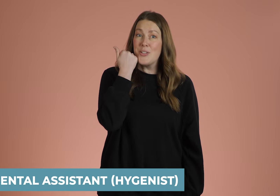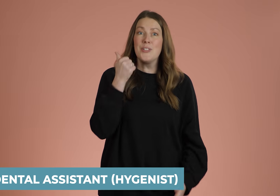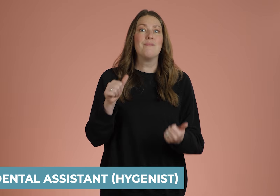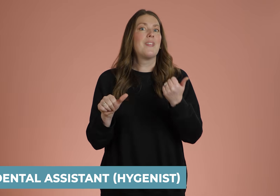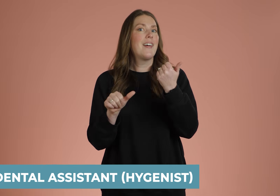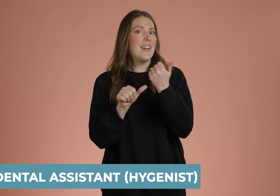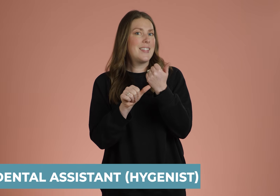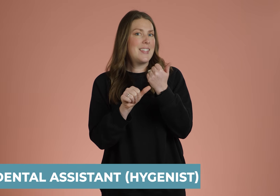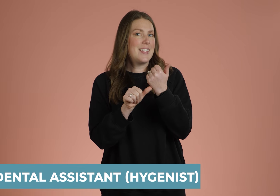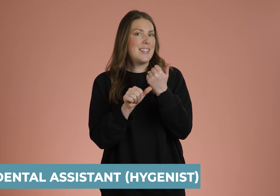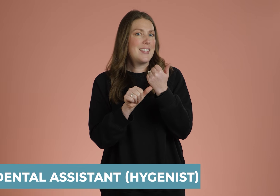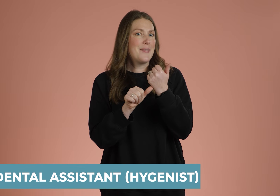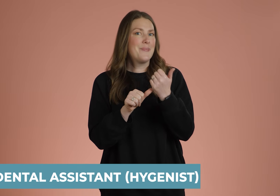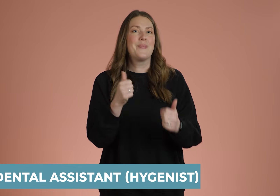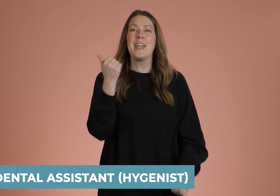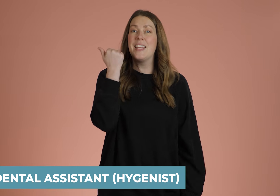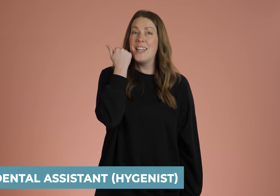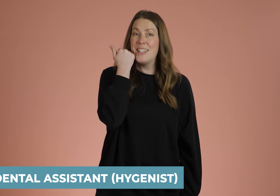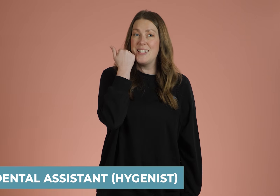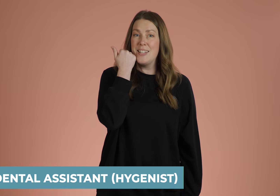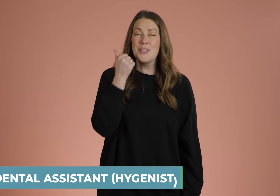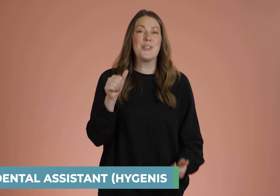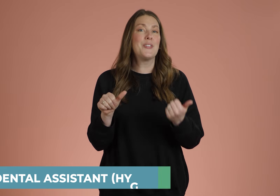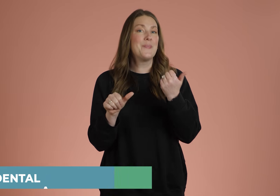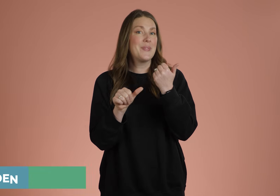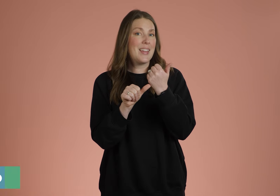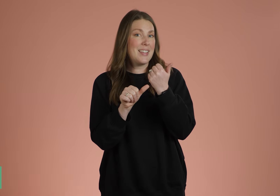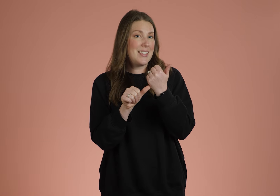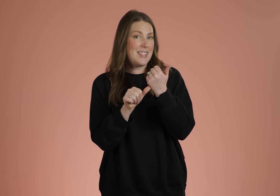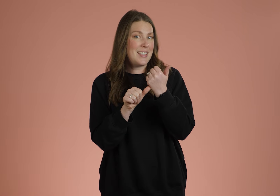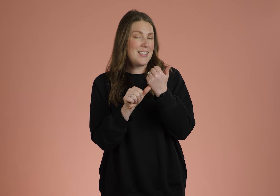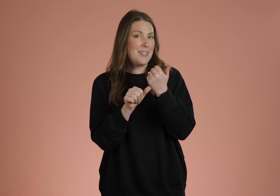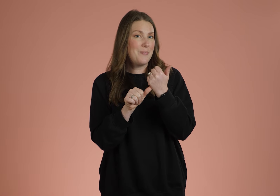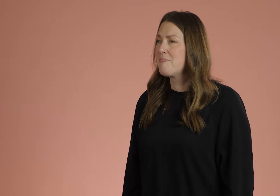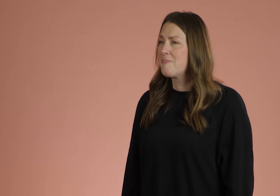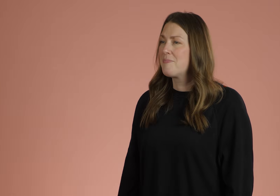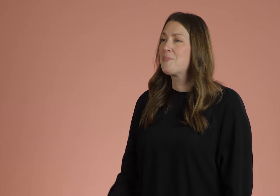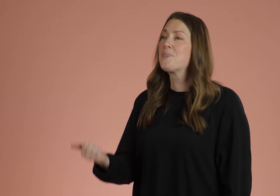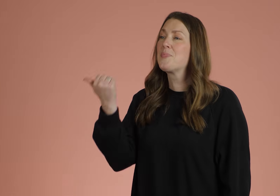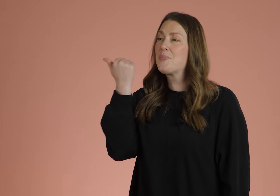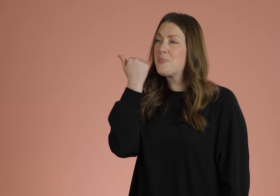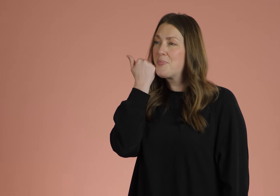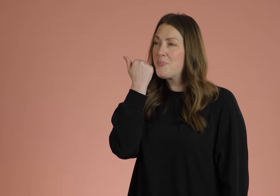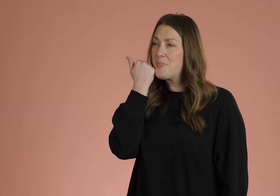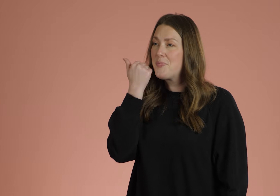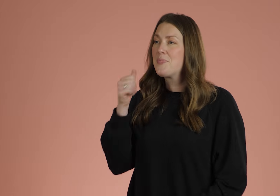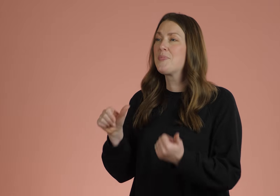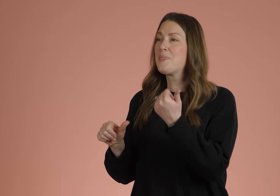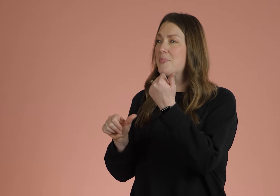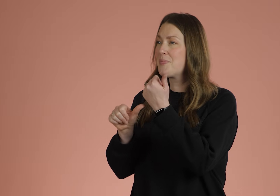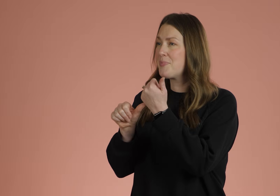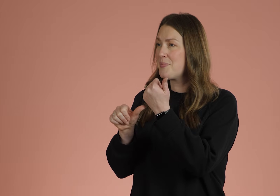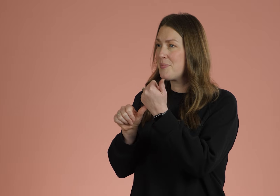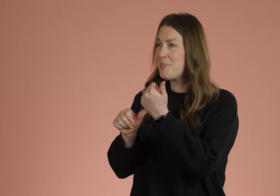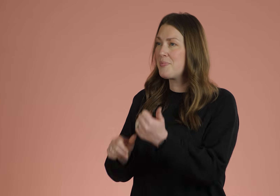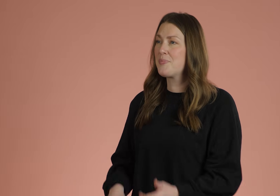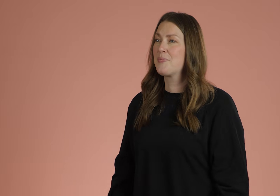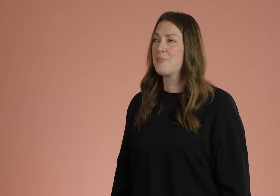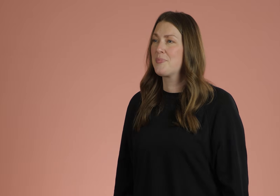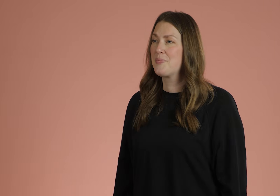Dental assistant. Dental assistant. The sign dentist, and then to assist,